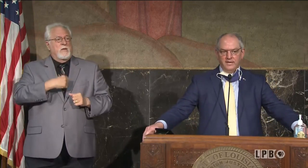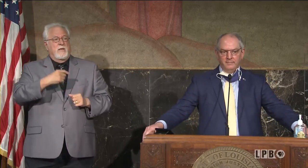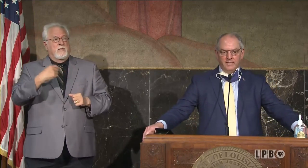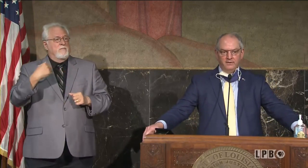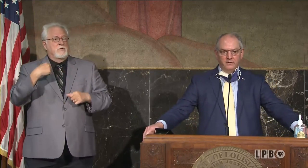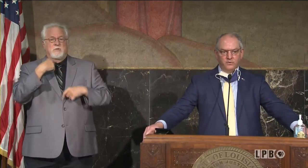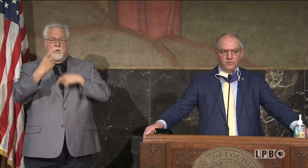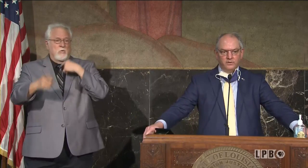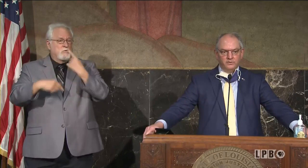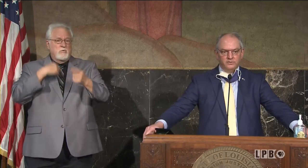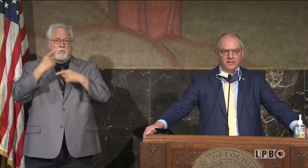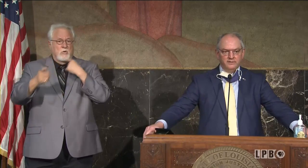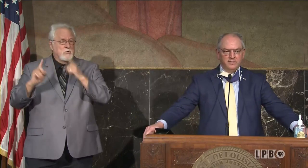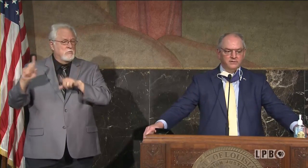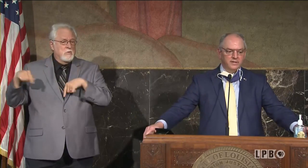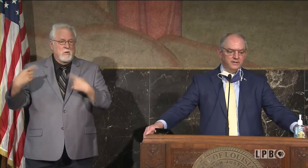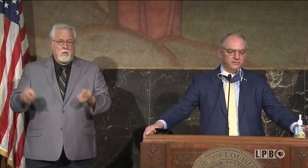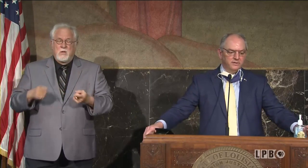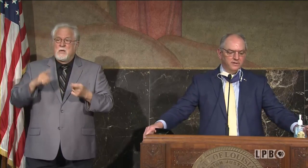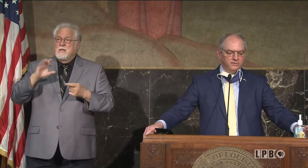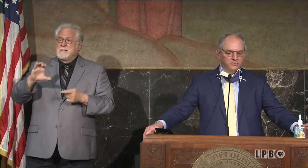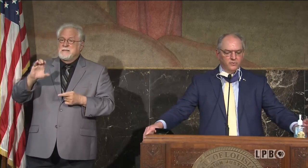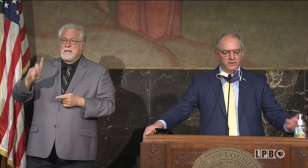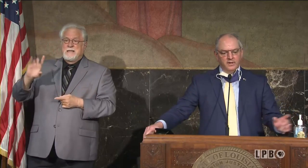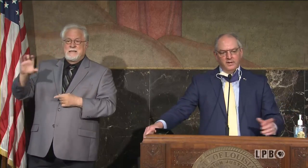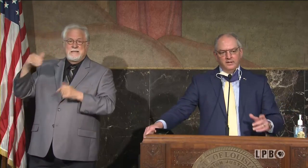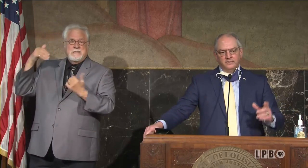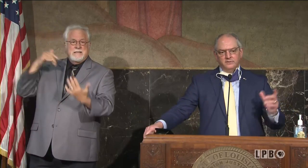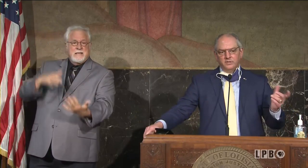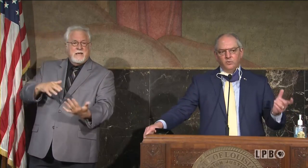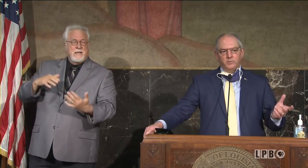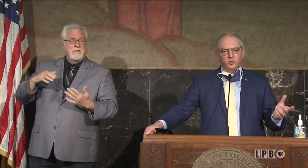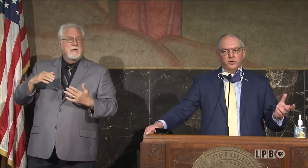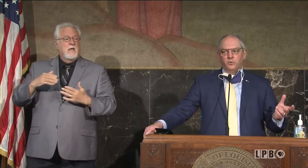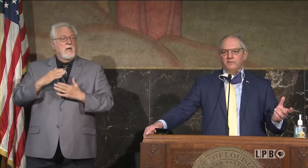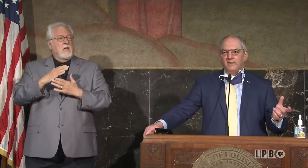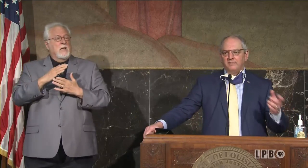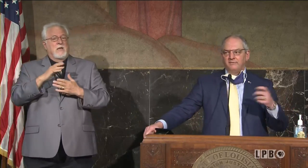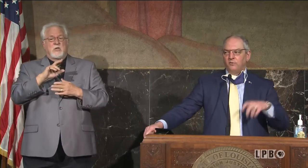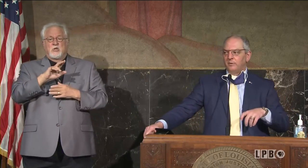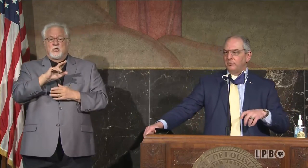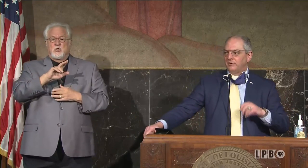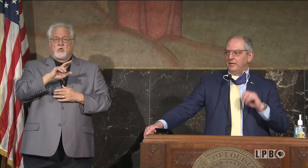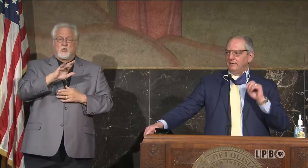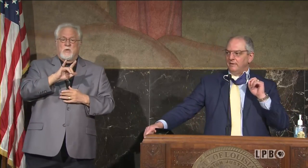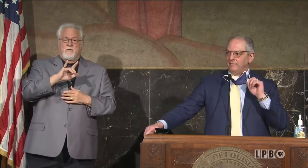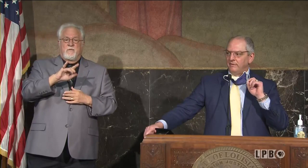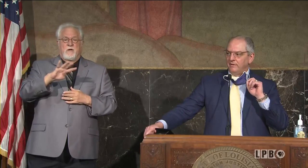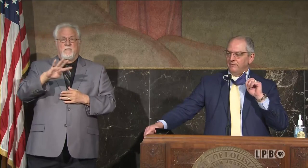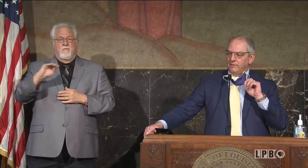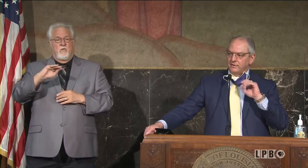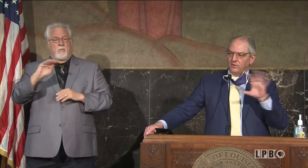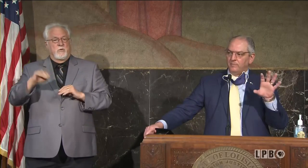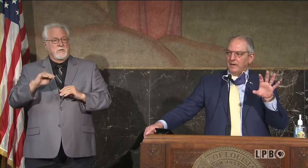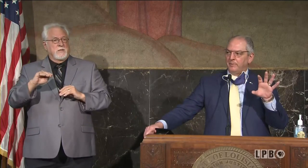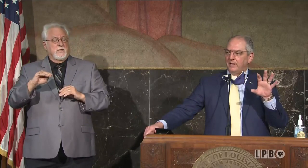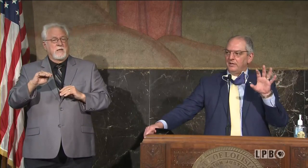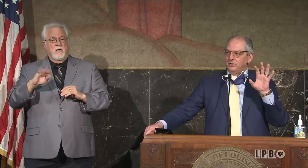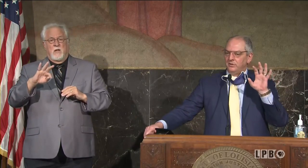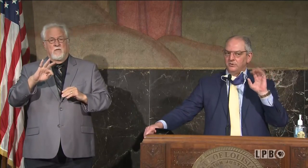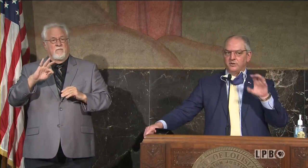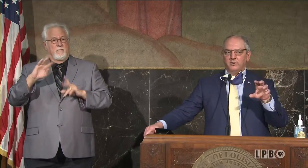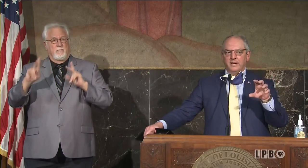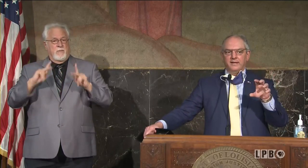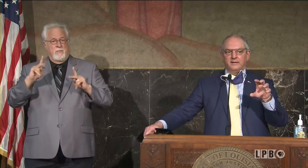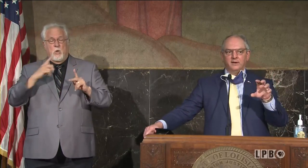long time now, according to CDC studies and so forth, somewhere between 25 and 40% of the total